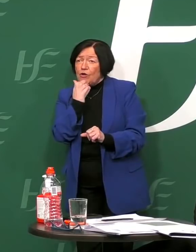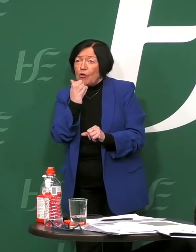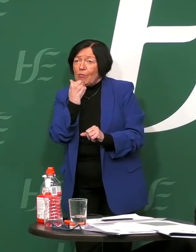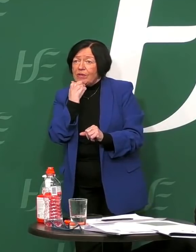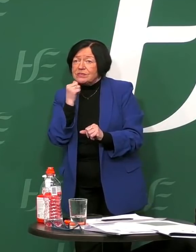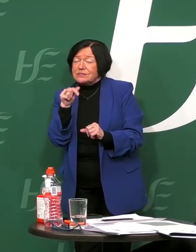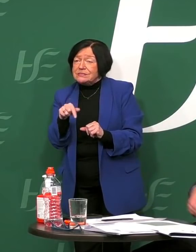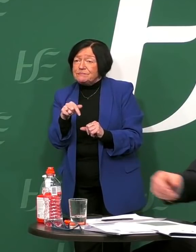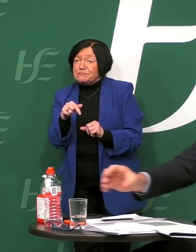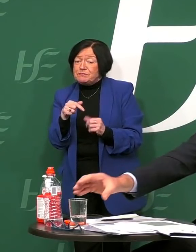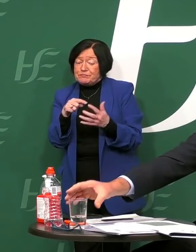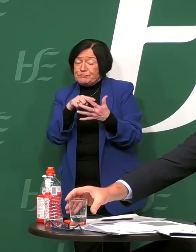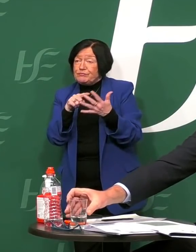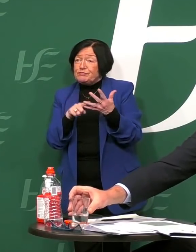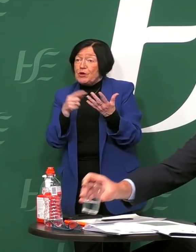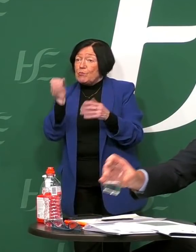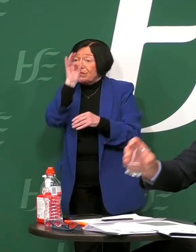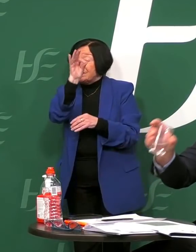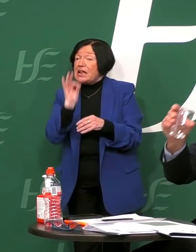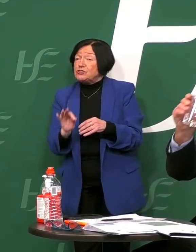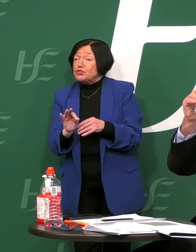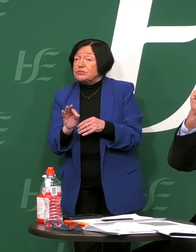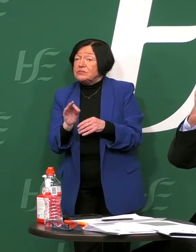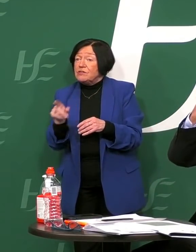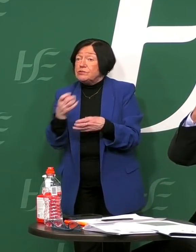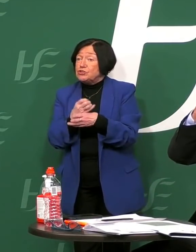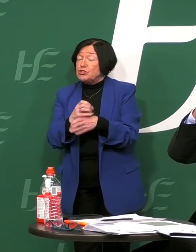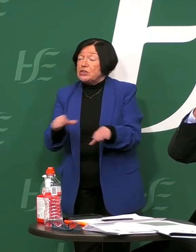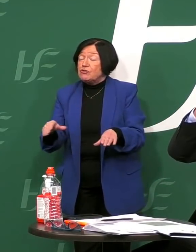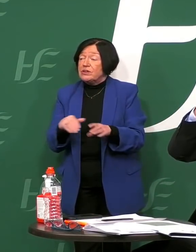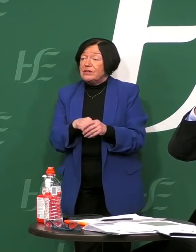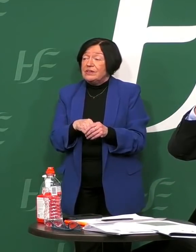the case number or the percentage case numbers in children?